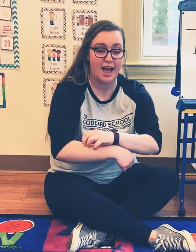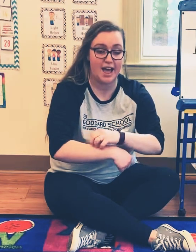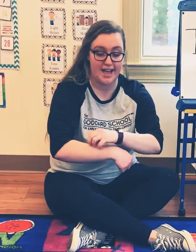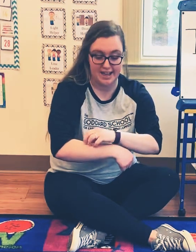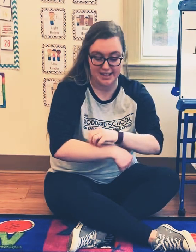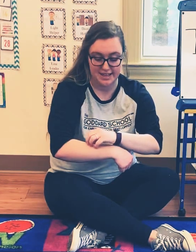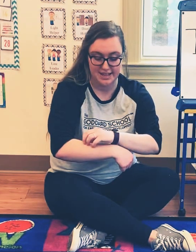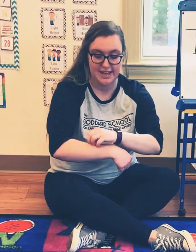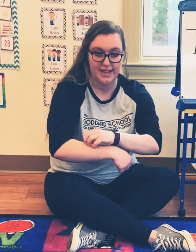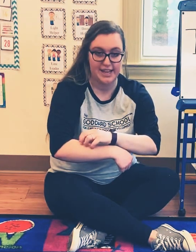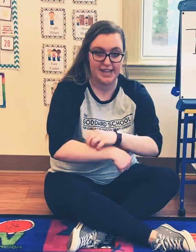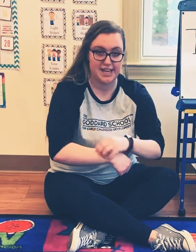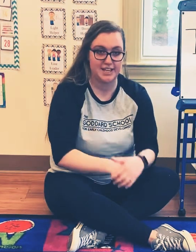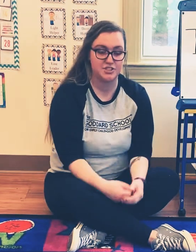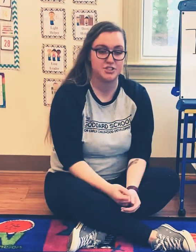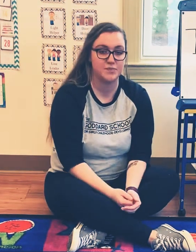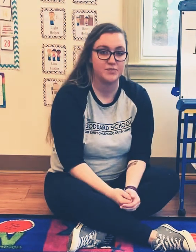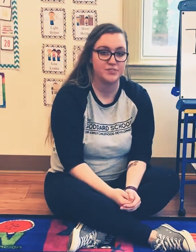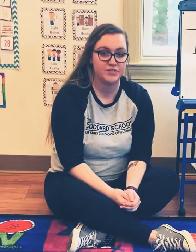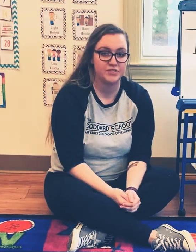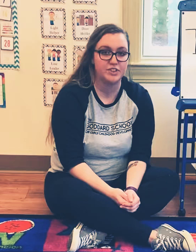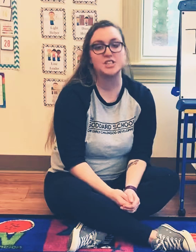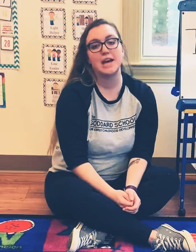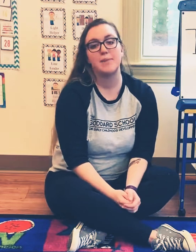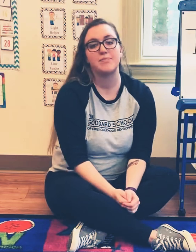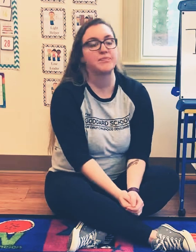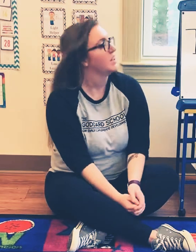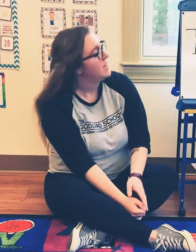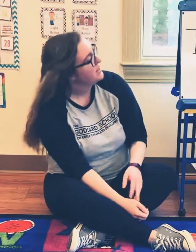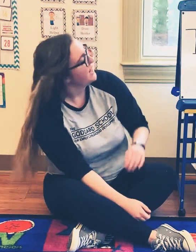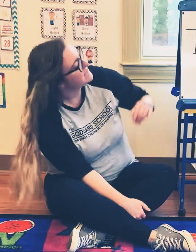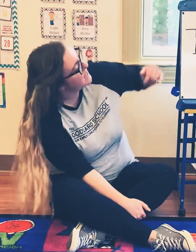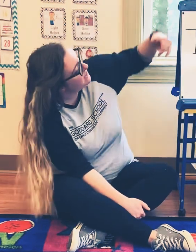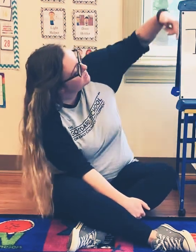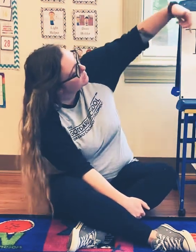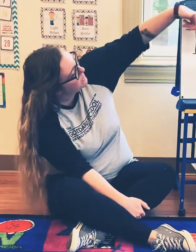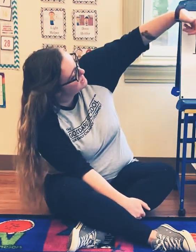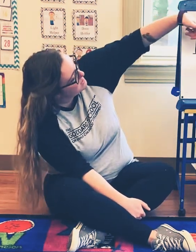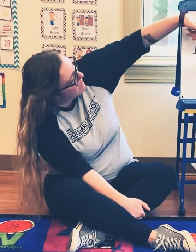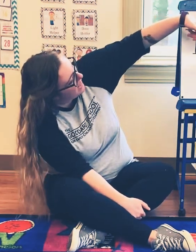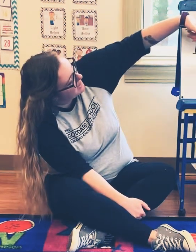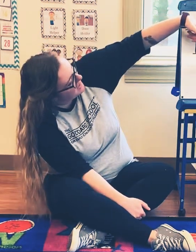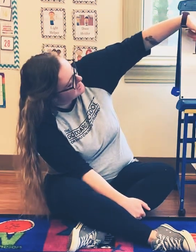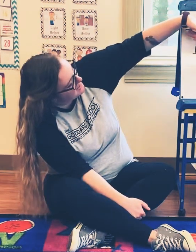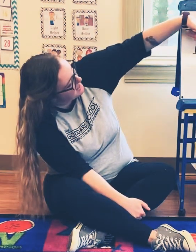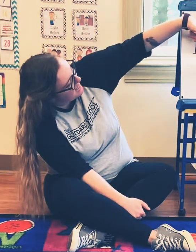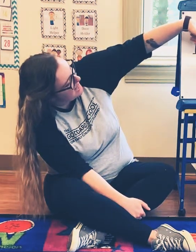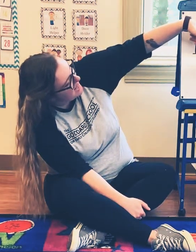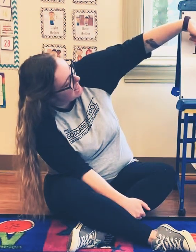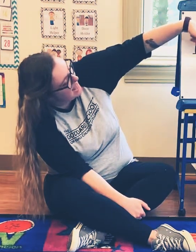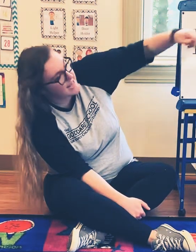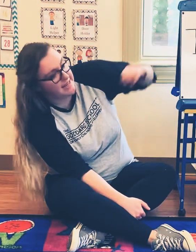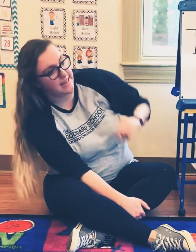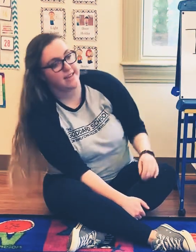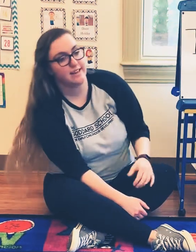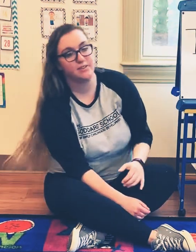I itch. Good job. The next letter in the word inspire is N. So